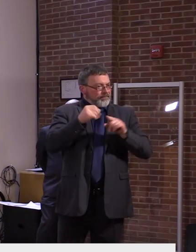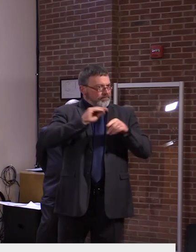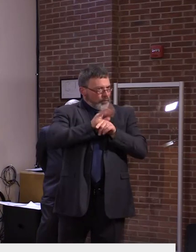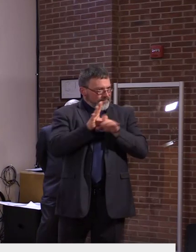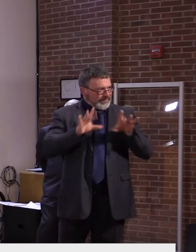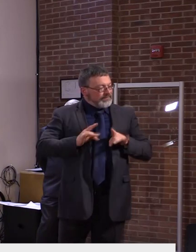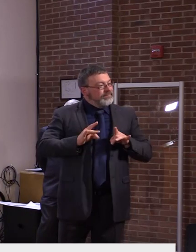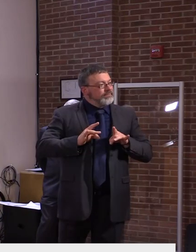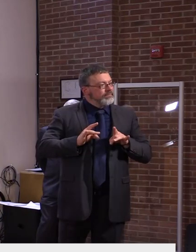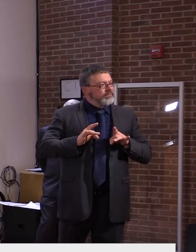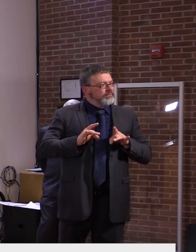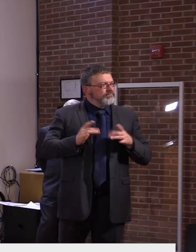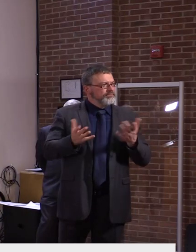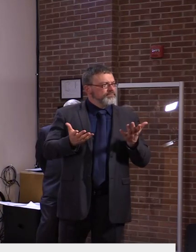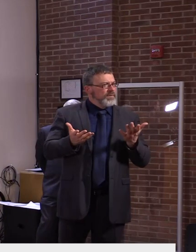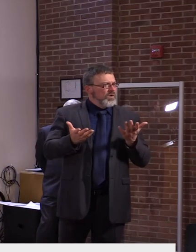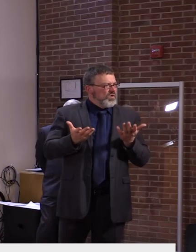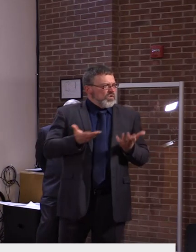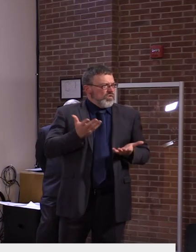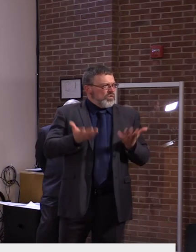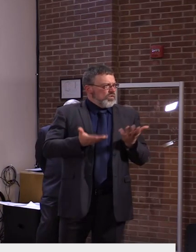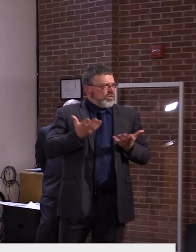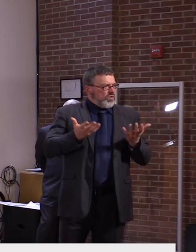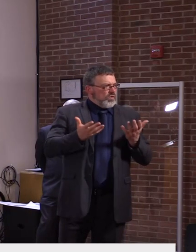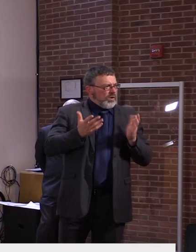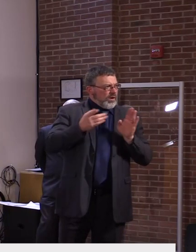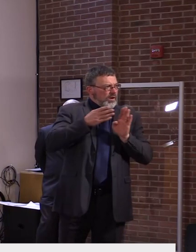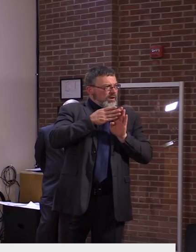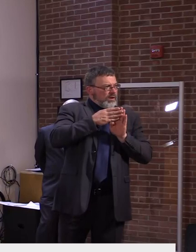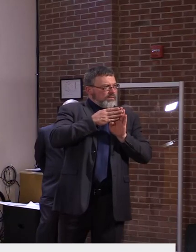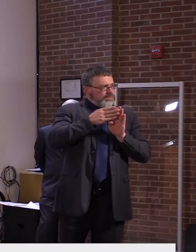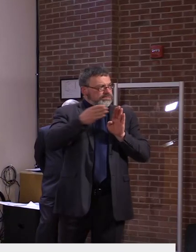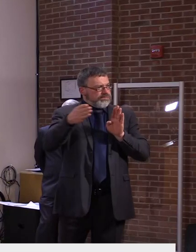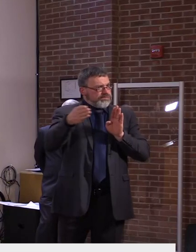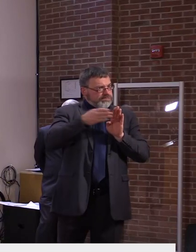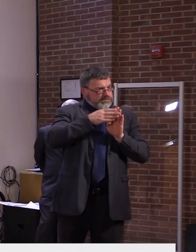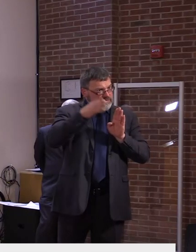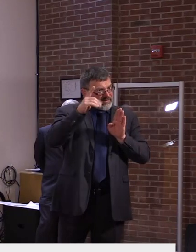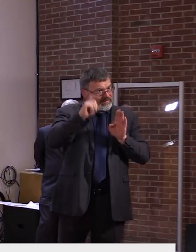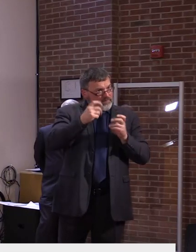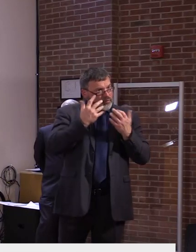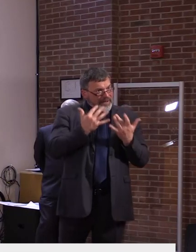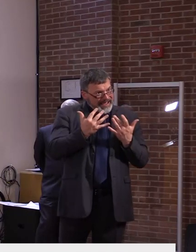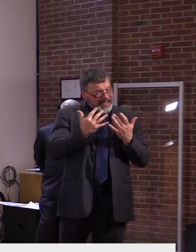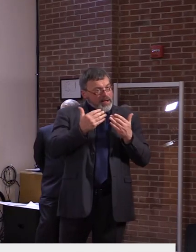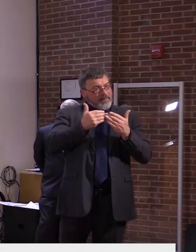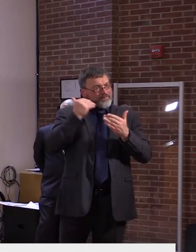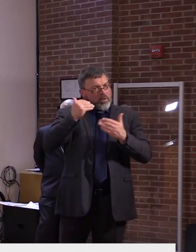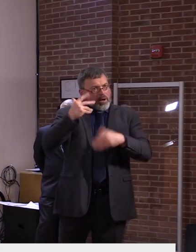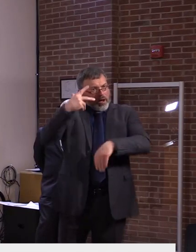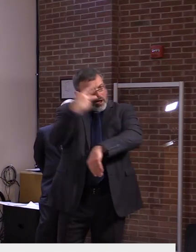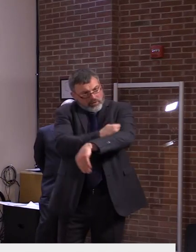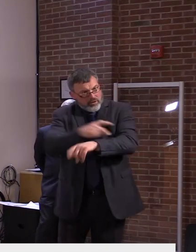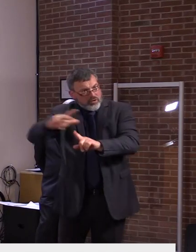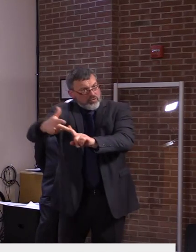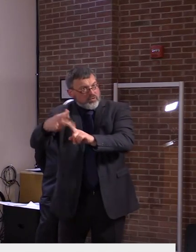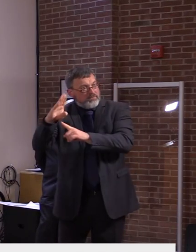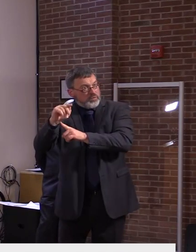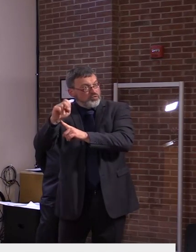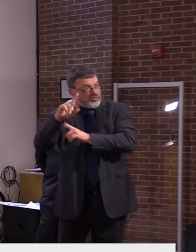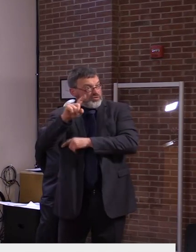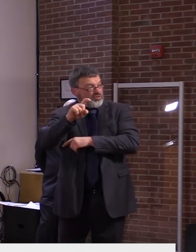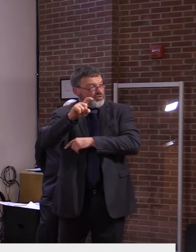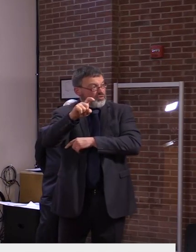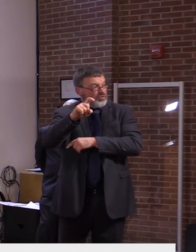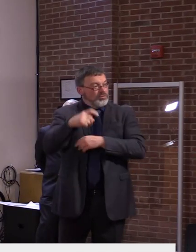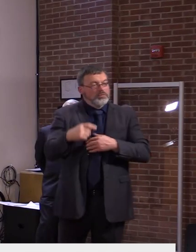period before they should seek out the booster shot? Yeah, generally, what we've been saying is